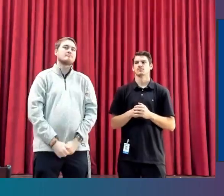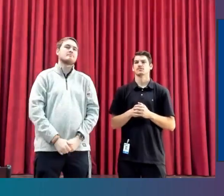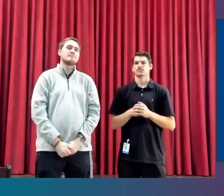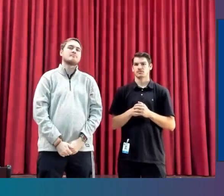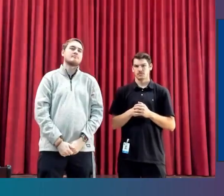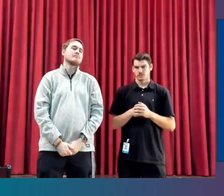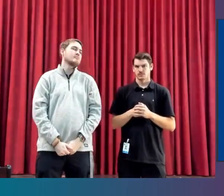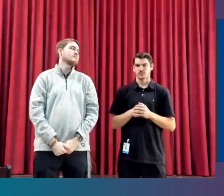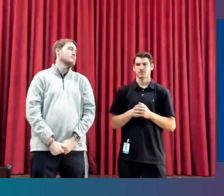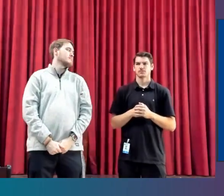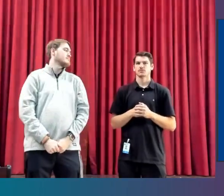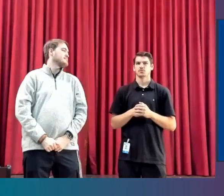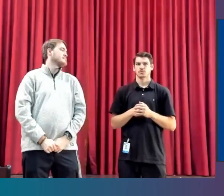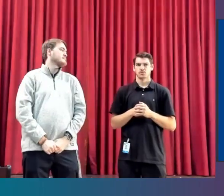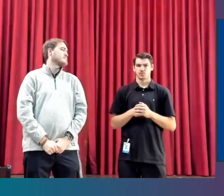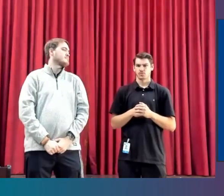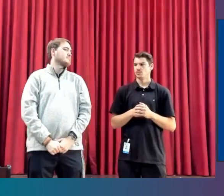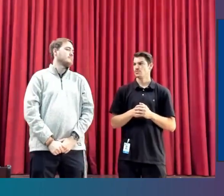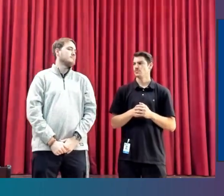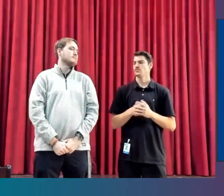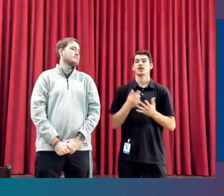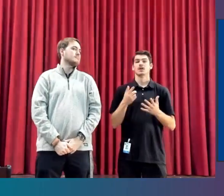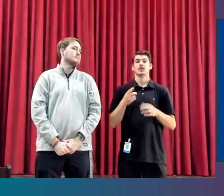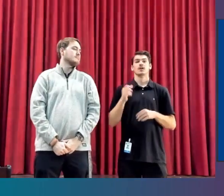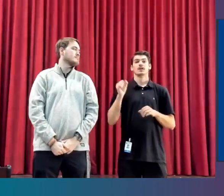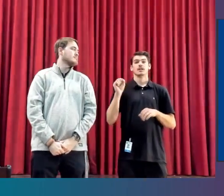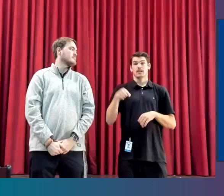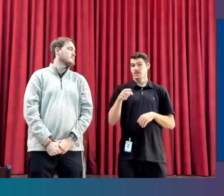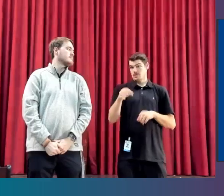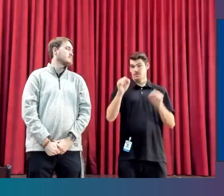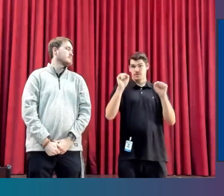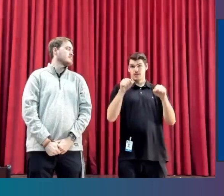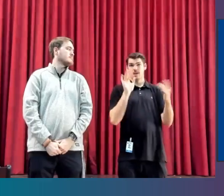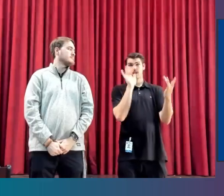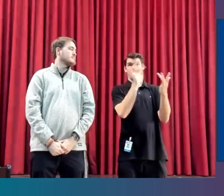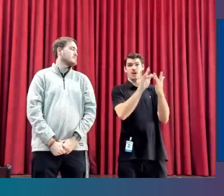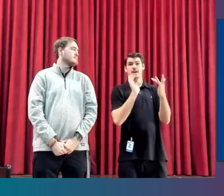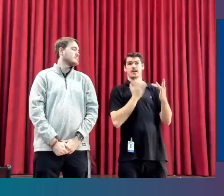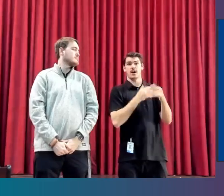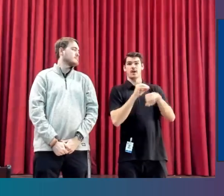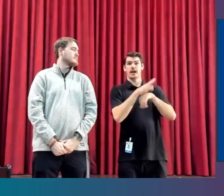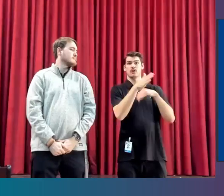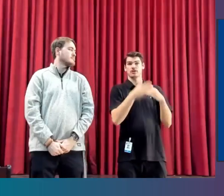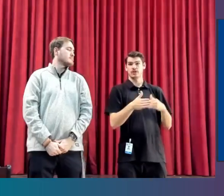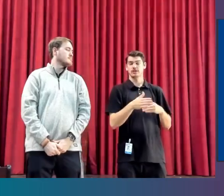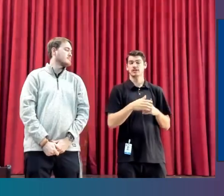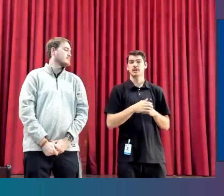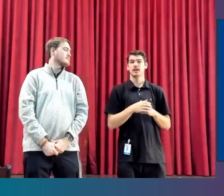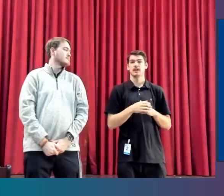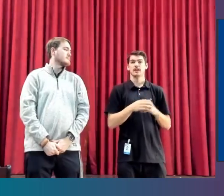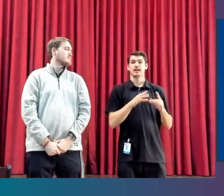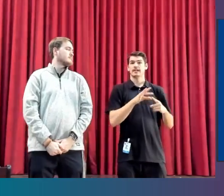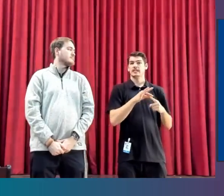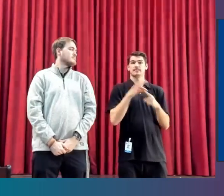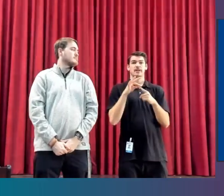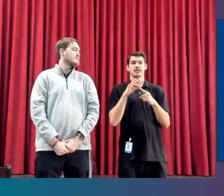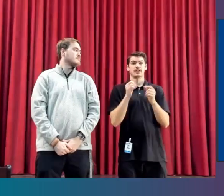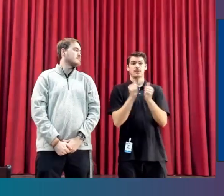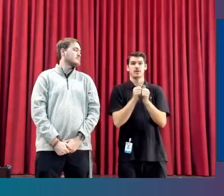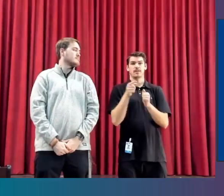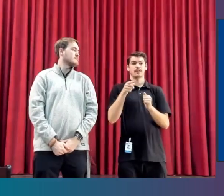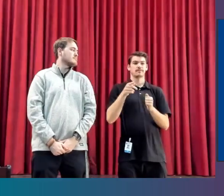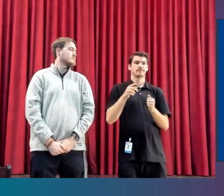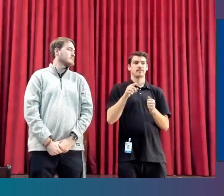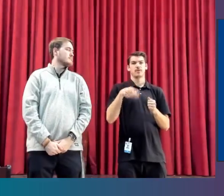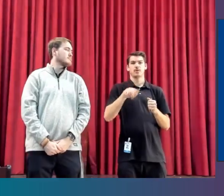But we live here. So you can definitely contact our counselors, right? Especially about making those